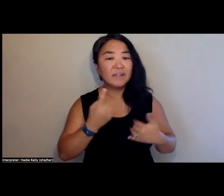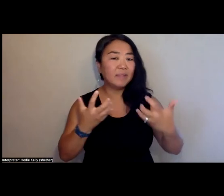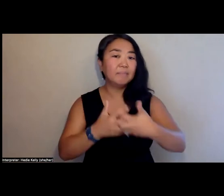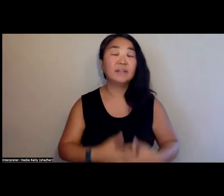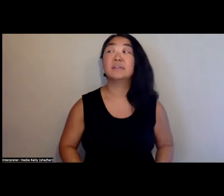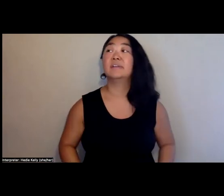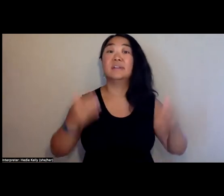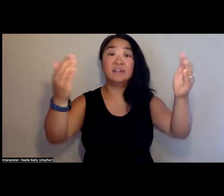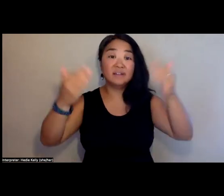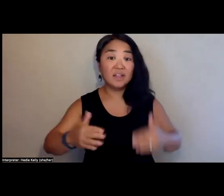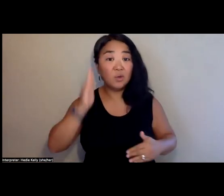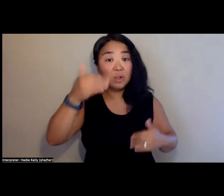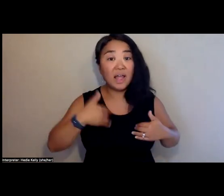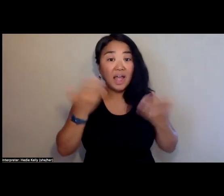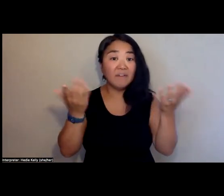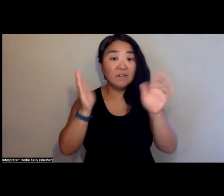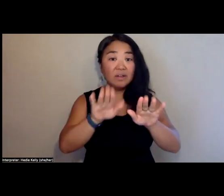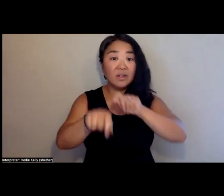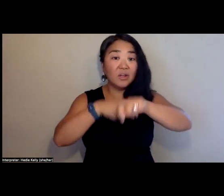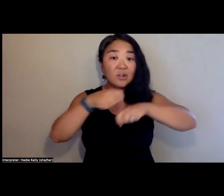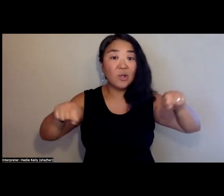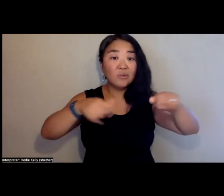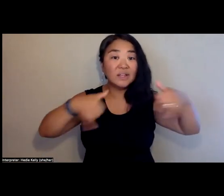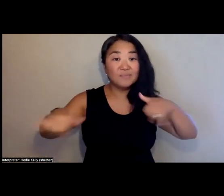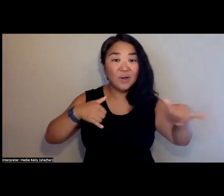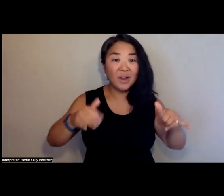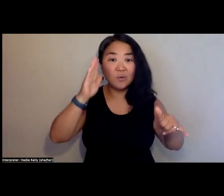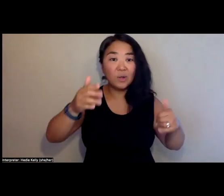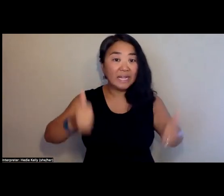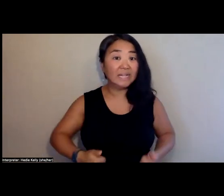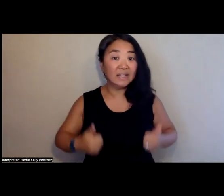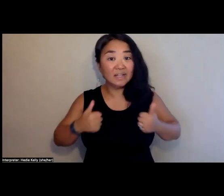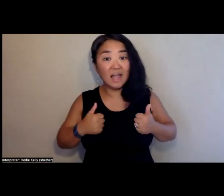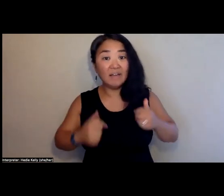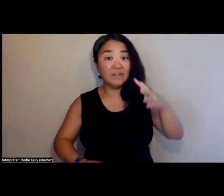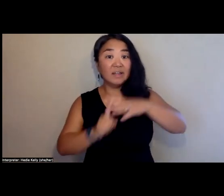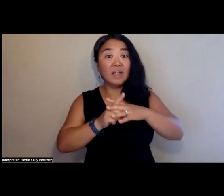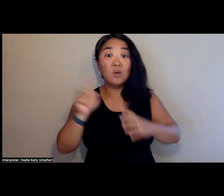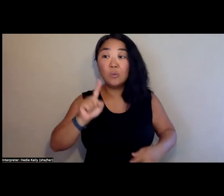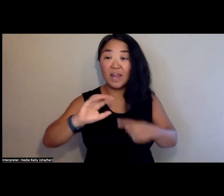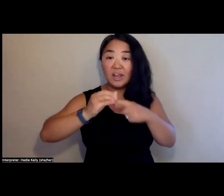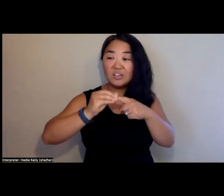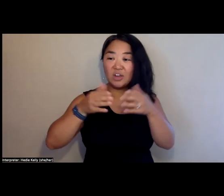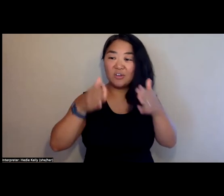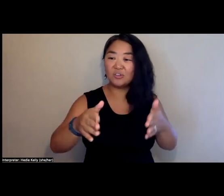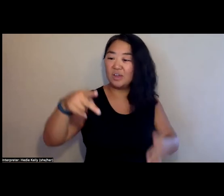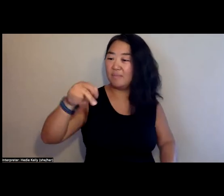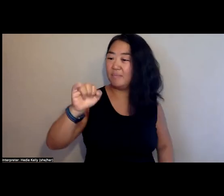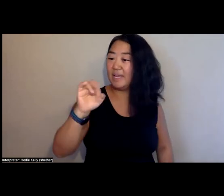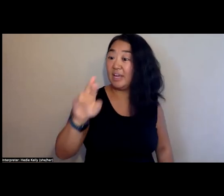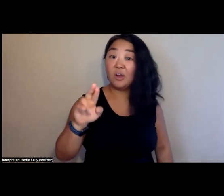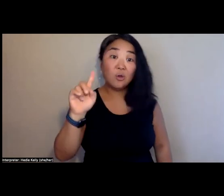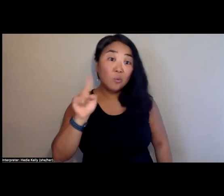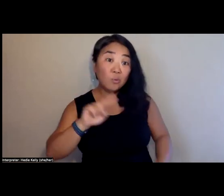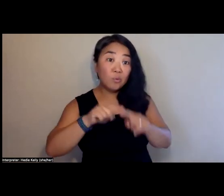party. I'm really excited about this one, which we're gonna have an in-person gathering at Cherry Street Pier. And that is going to be